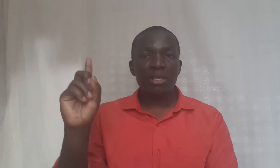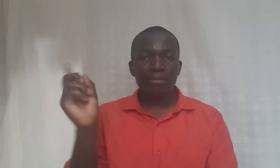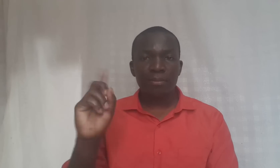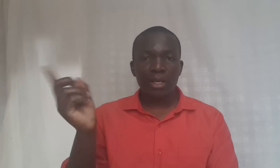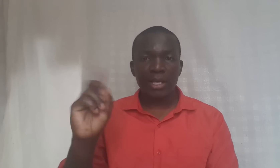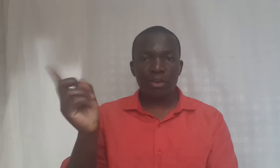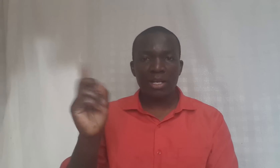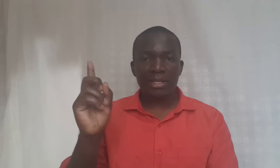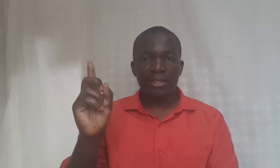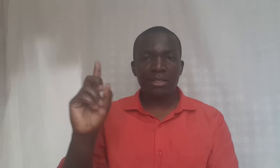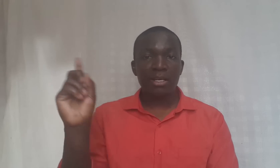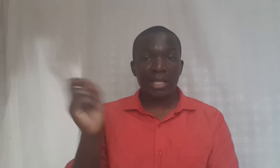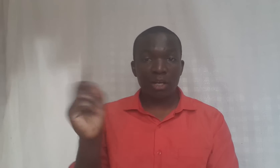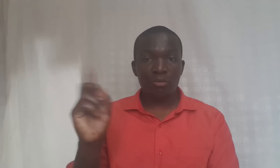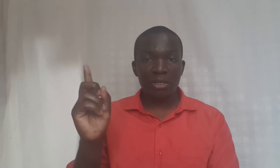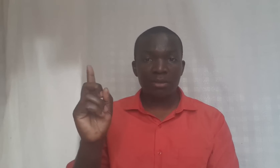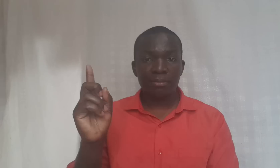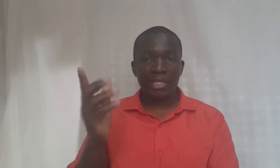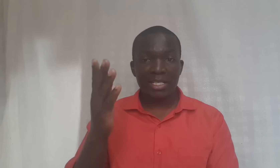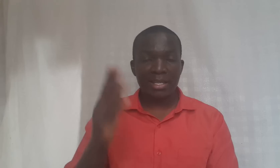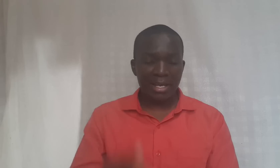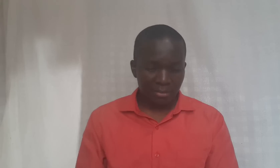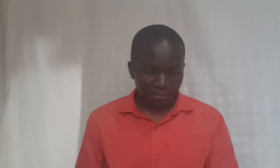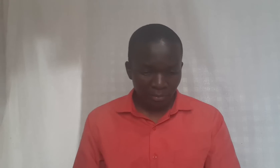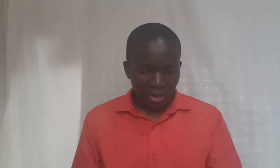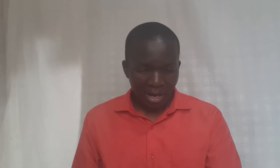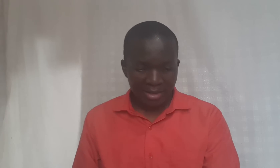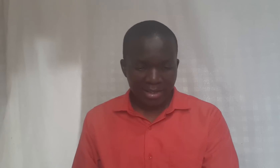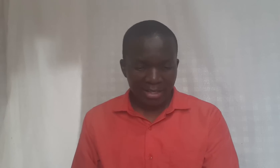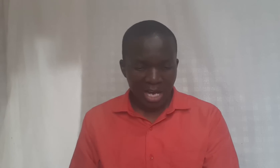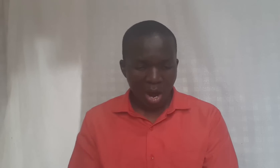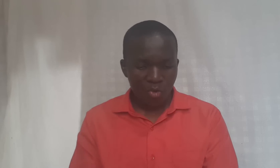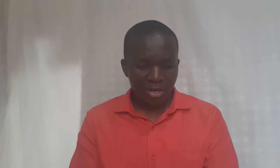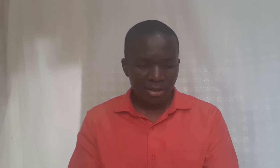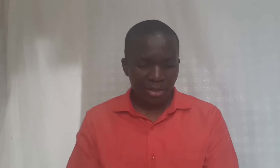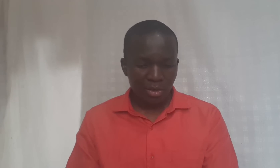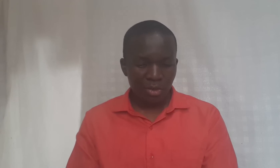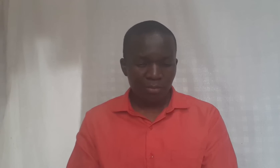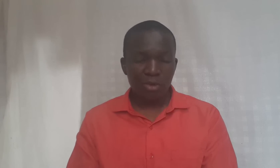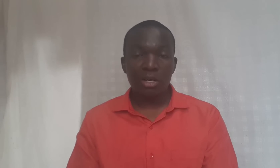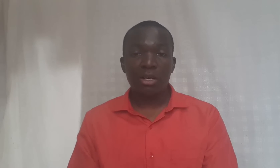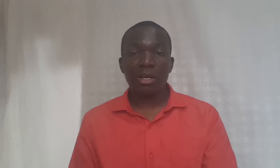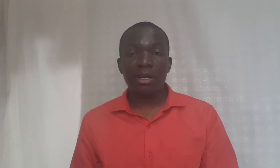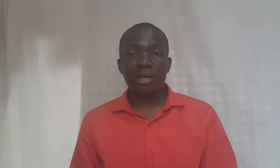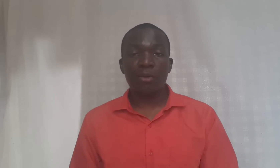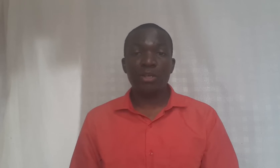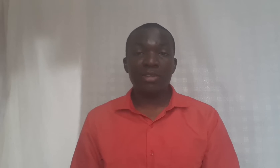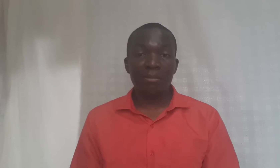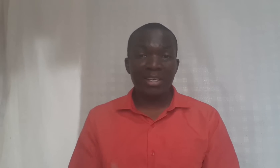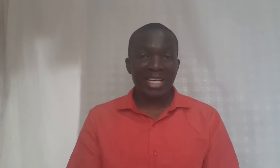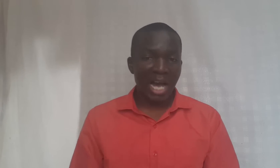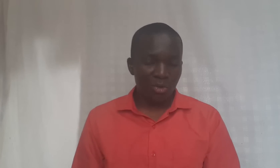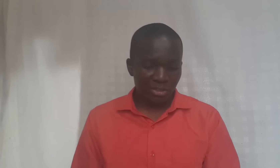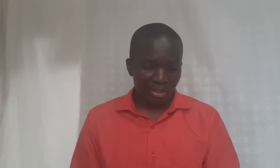Nairobi like this. Nairobi, just like that. Another town, one of the major towns